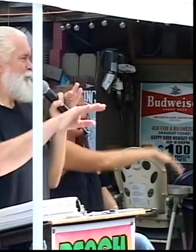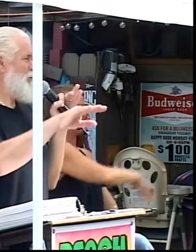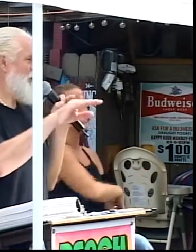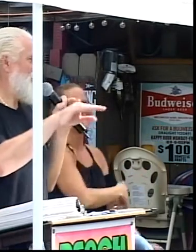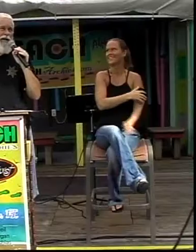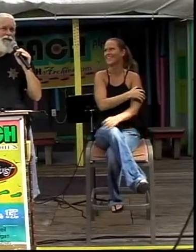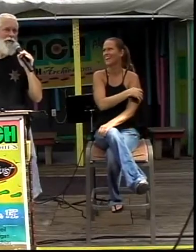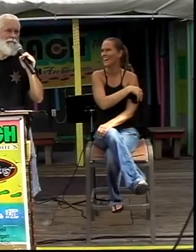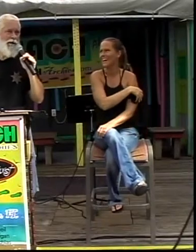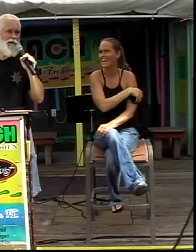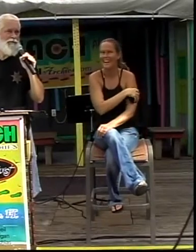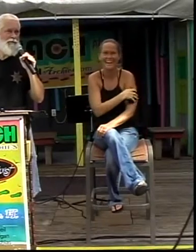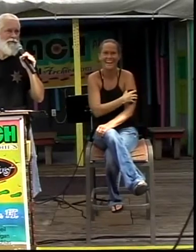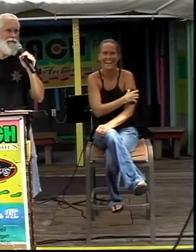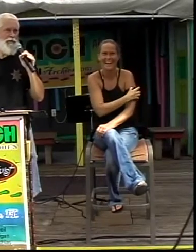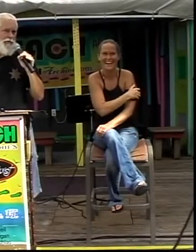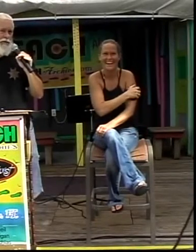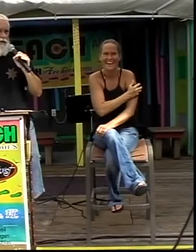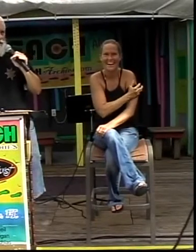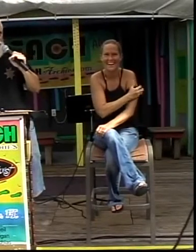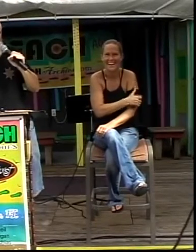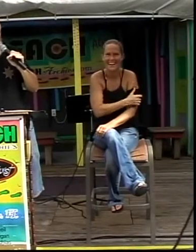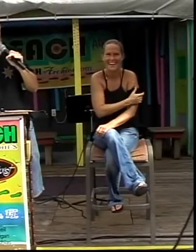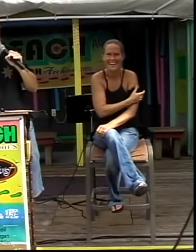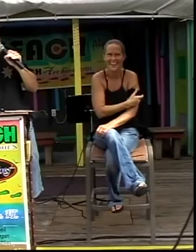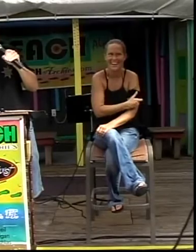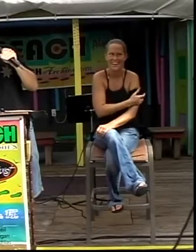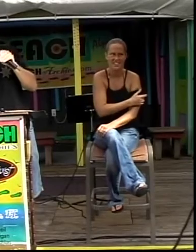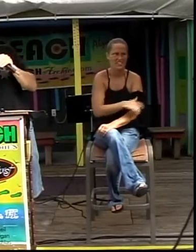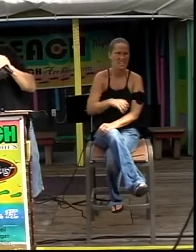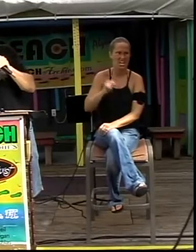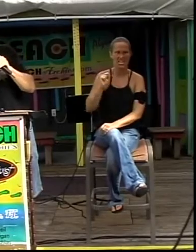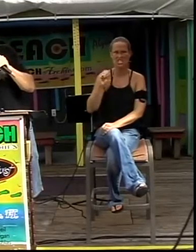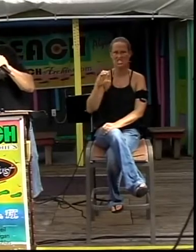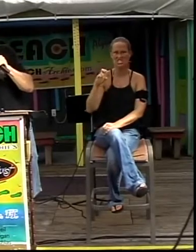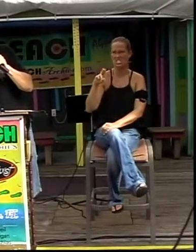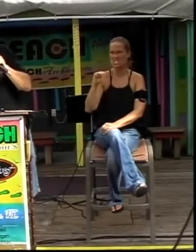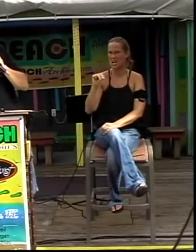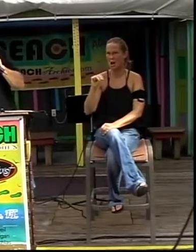Wait, you're not supposed to say scumbags. It's okay to think it, though, right? No.